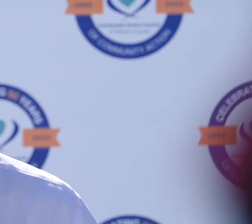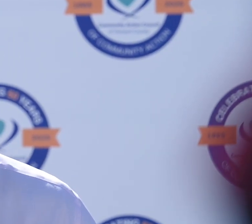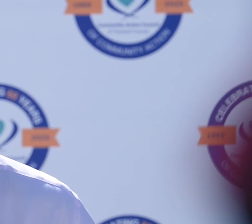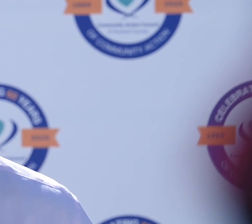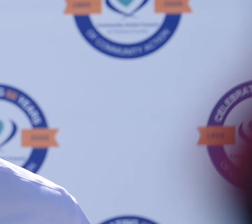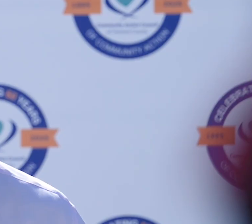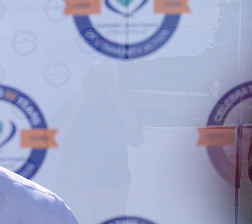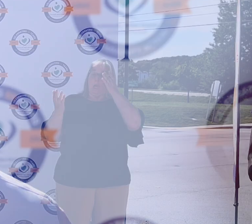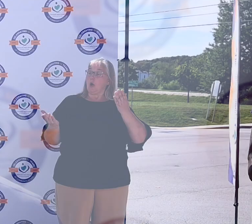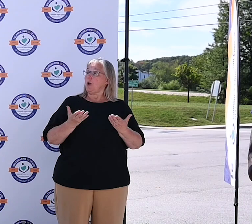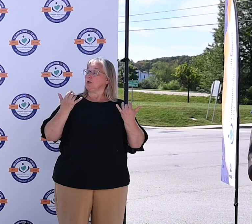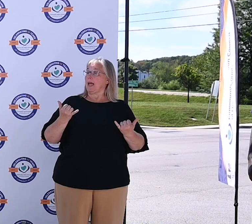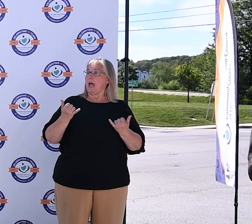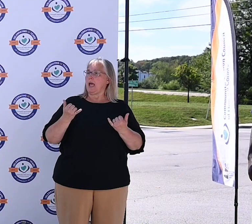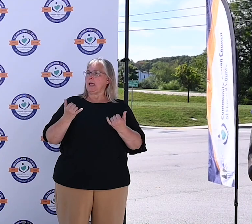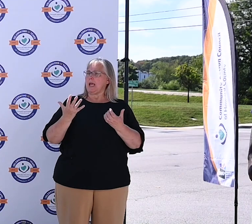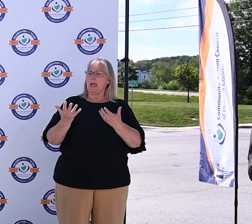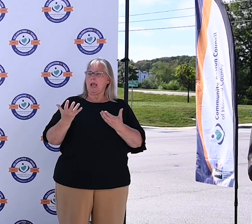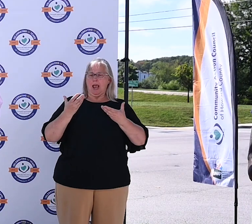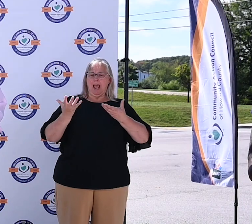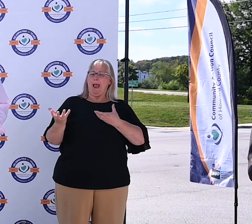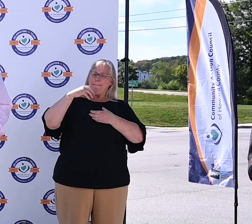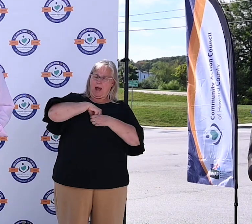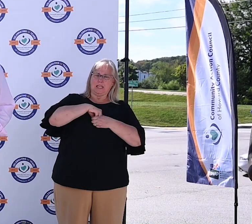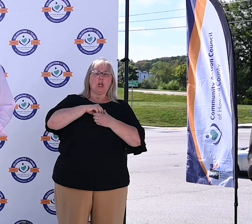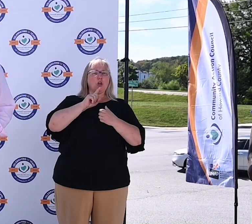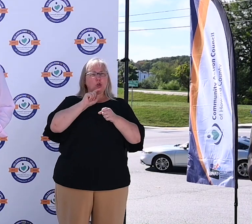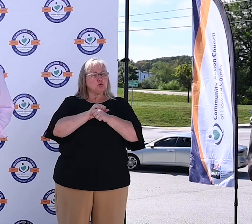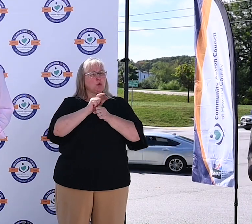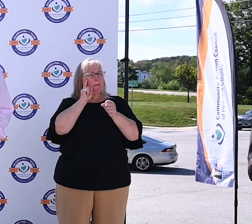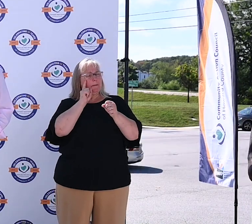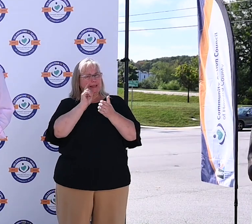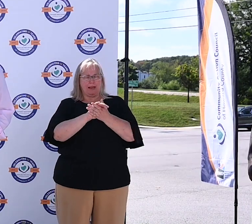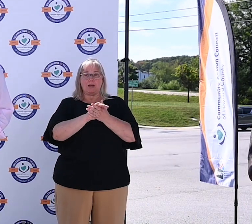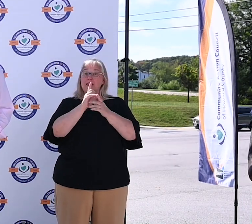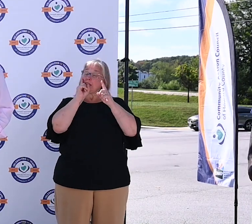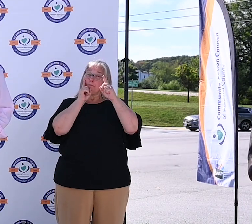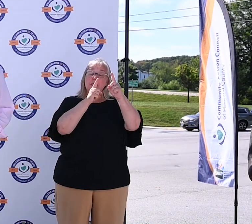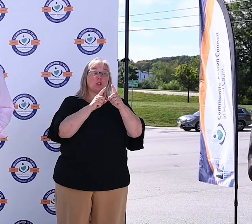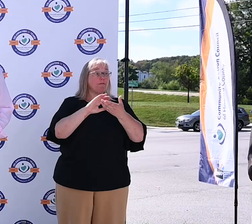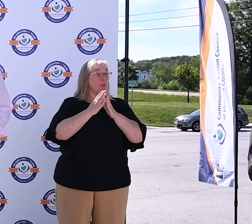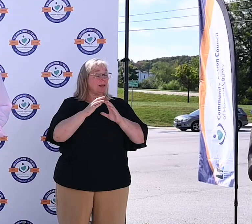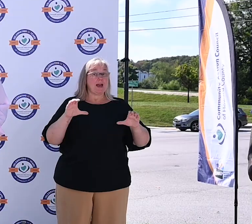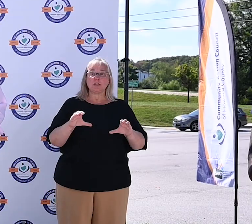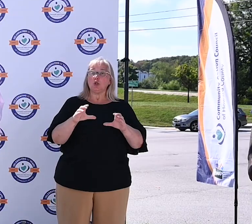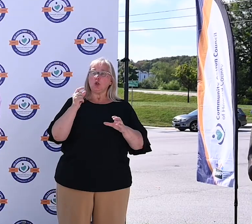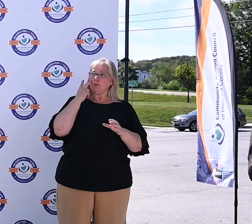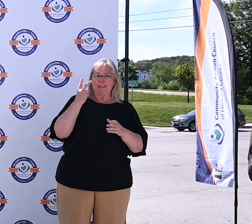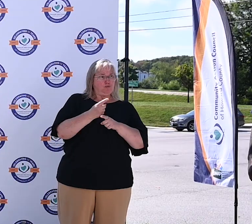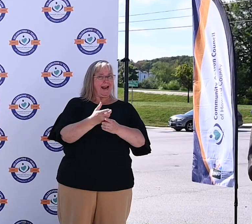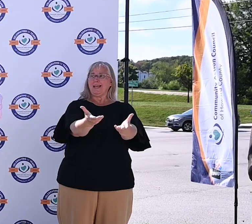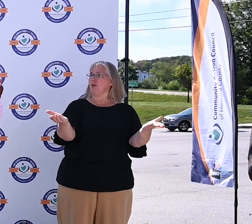today, embodying the true belief, the mission of community action. You see right